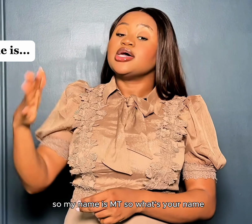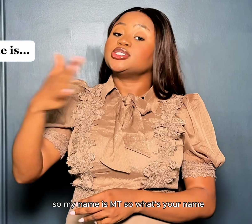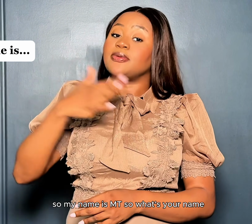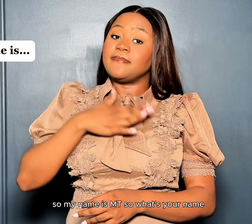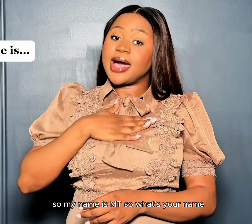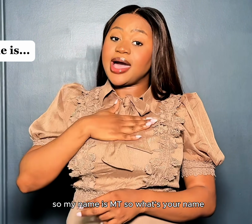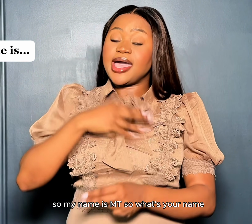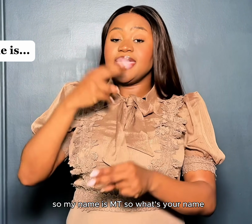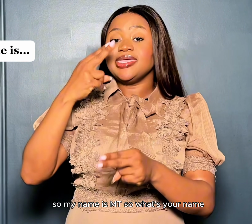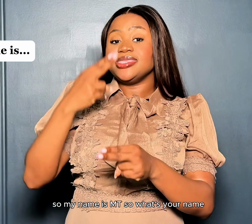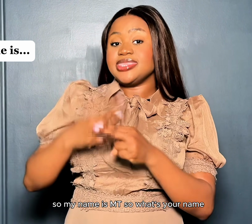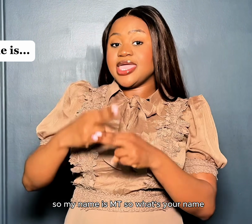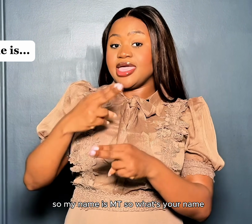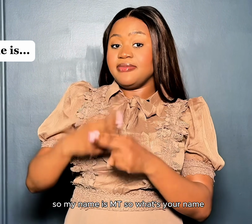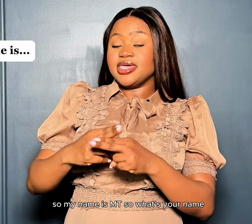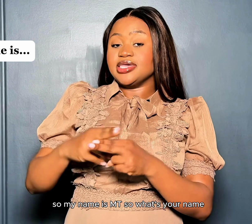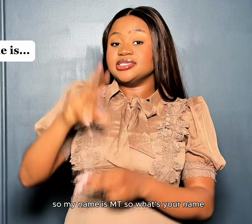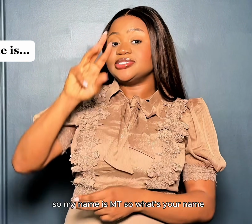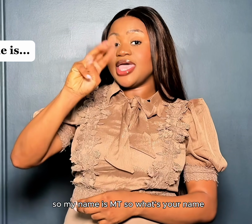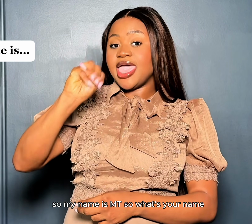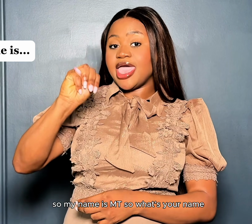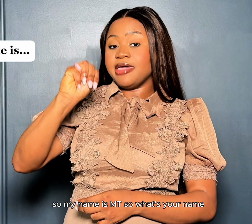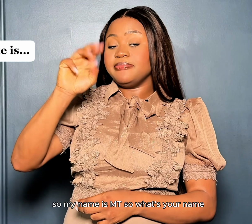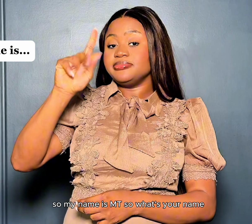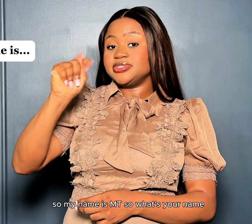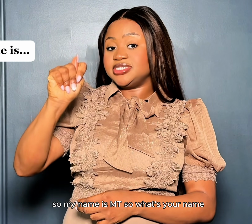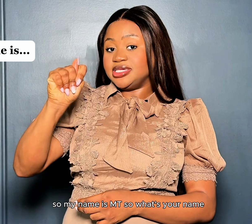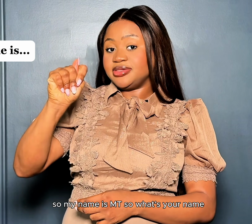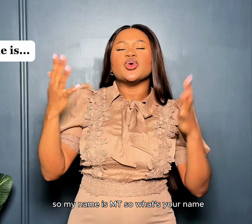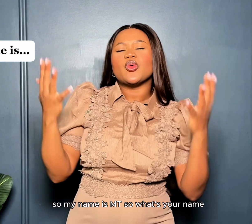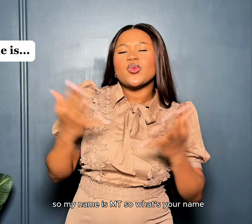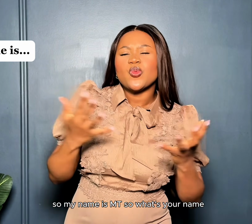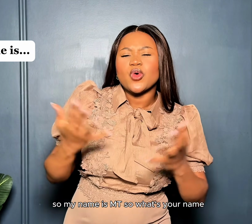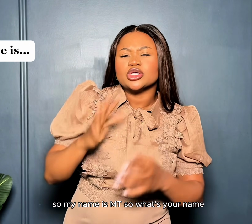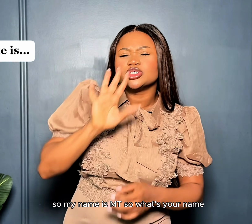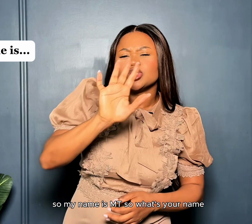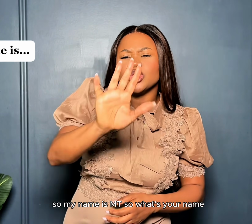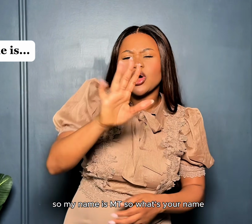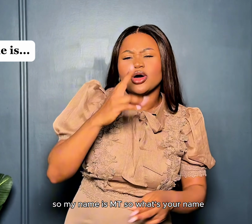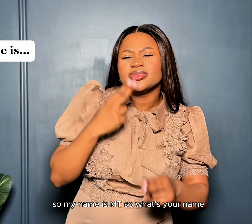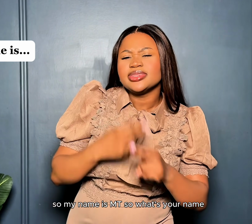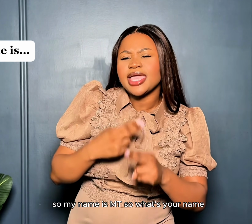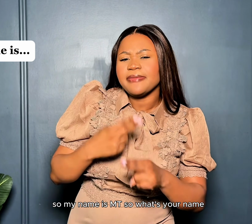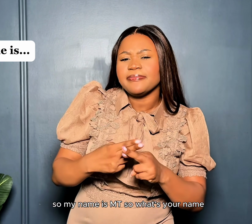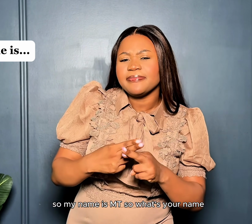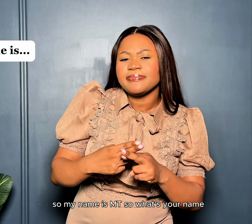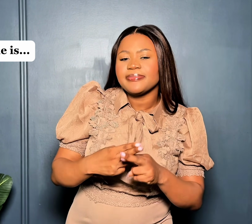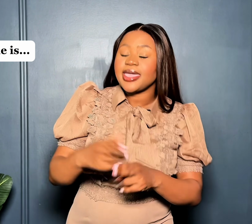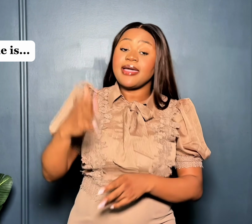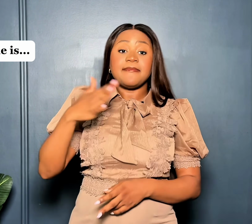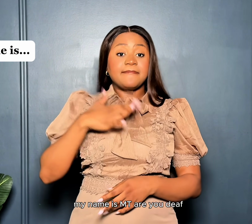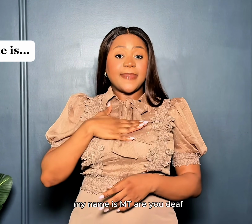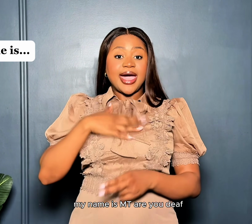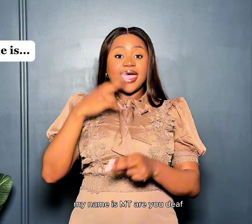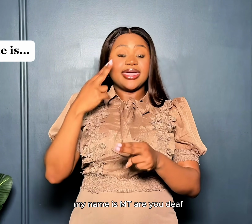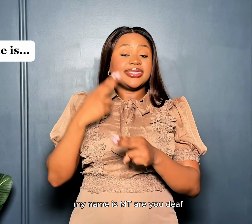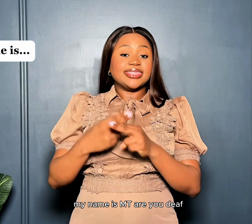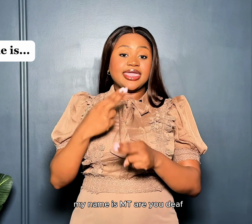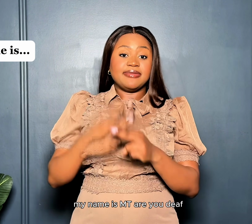So my name is empty. So what's your name? My name